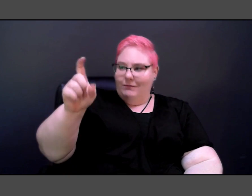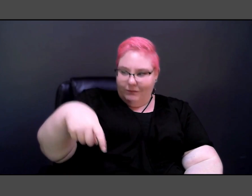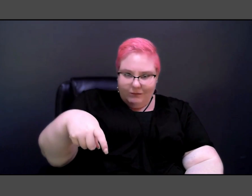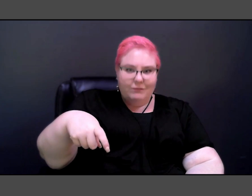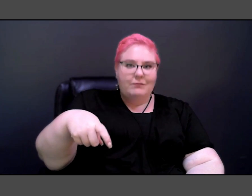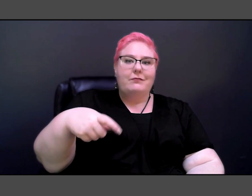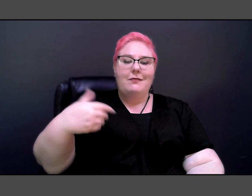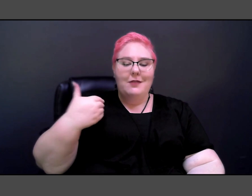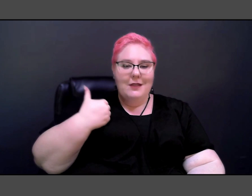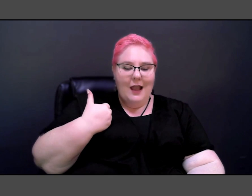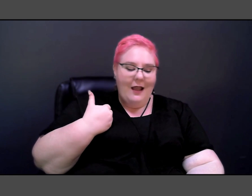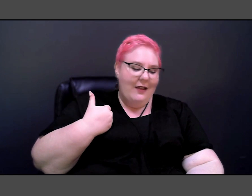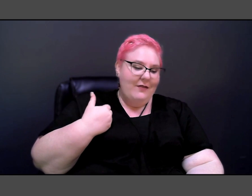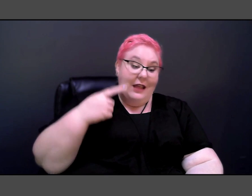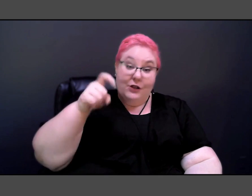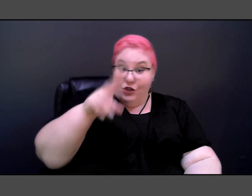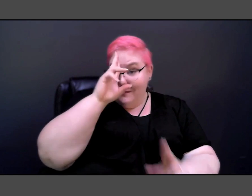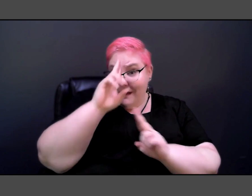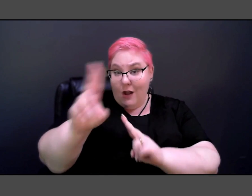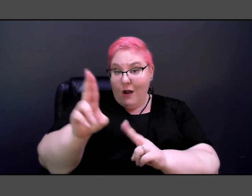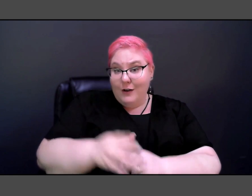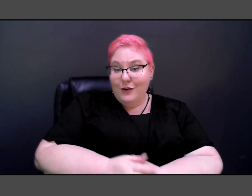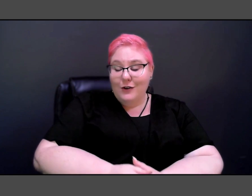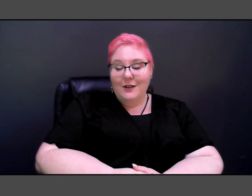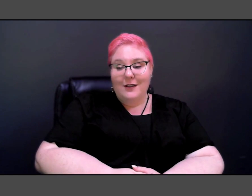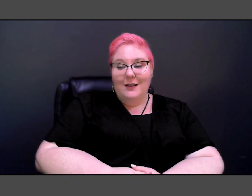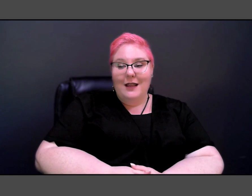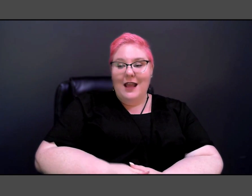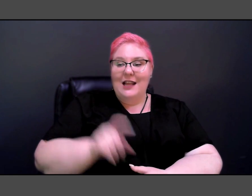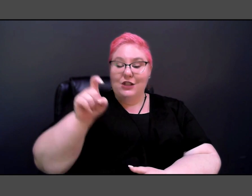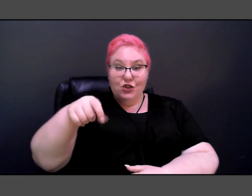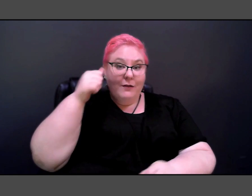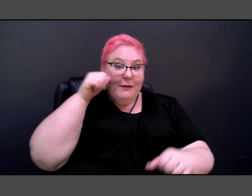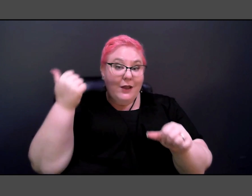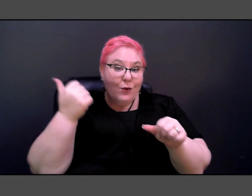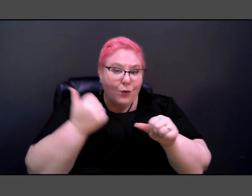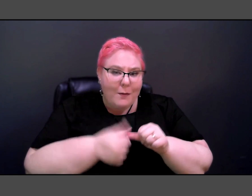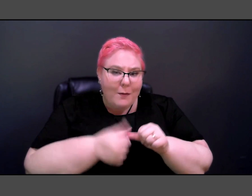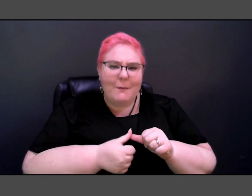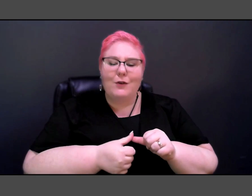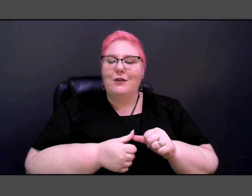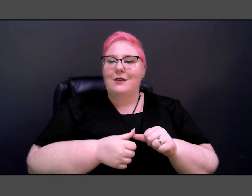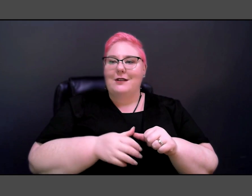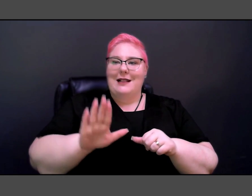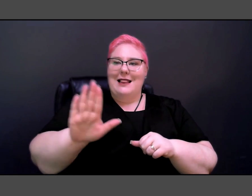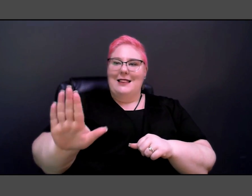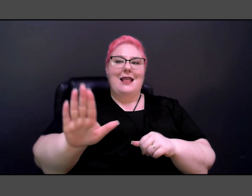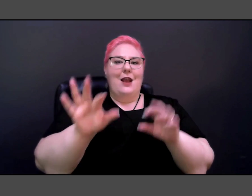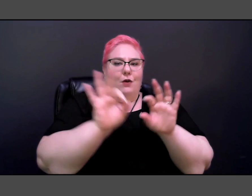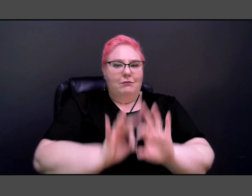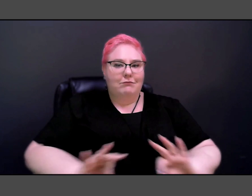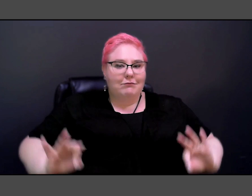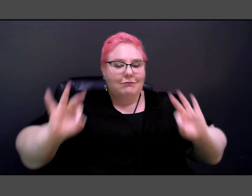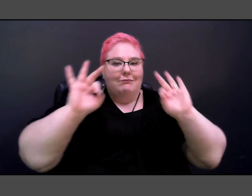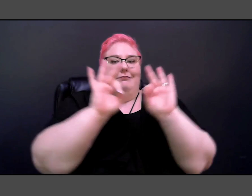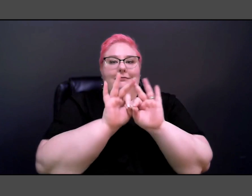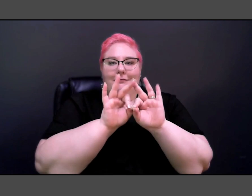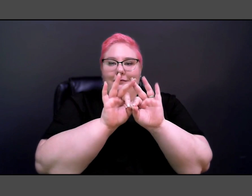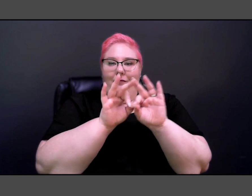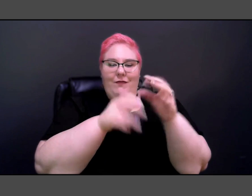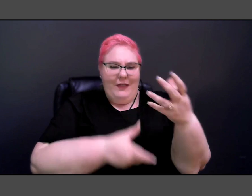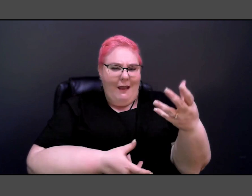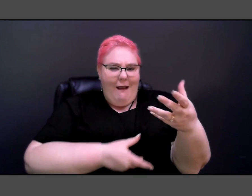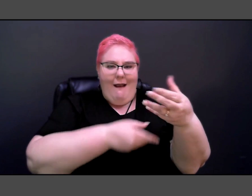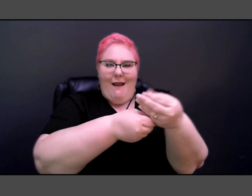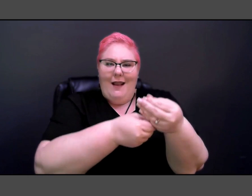be honored and remembered for the value that they brought to our country and why we are